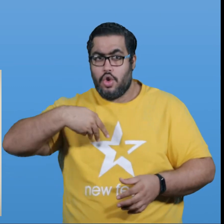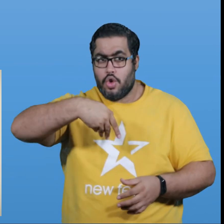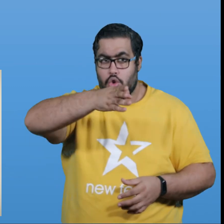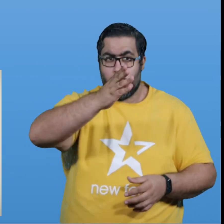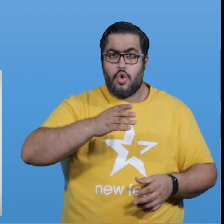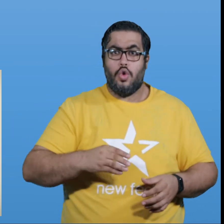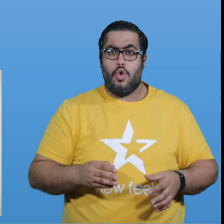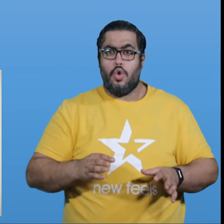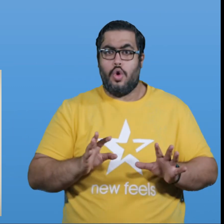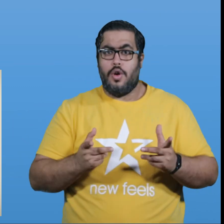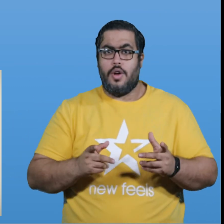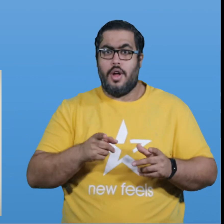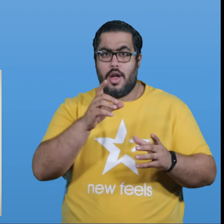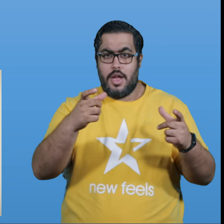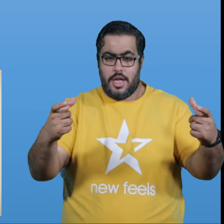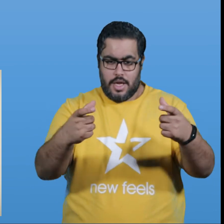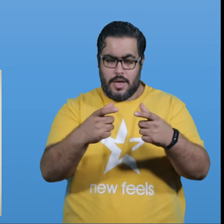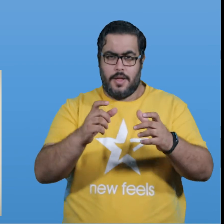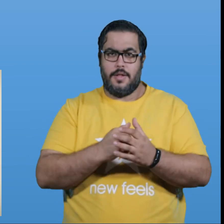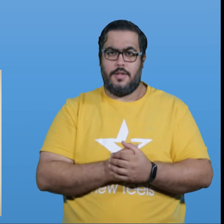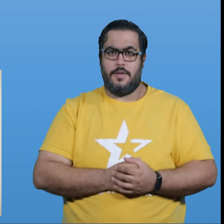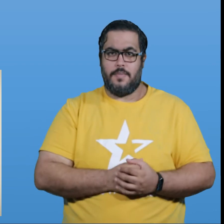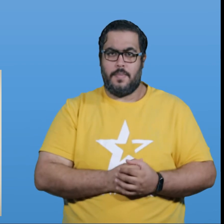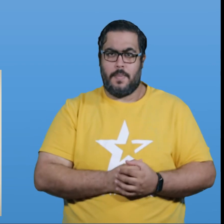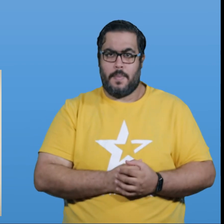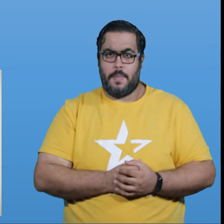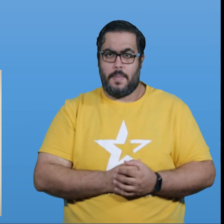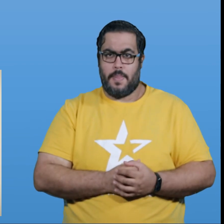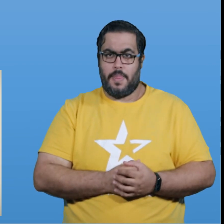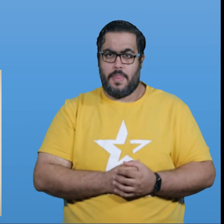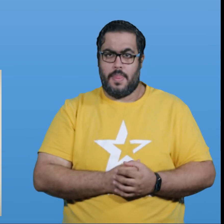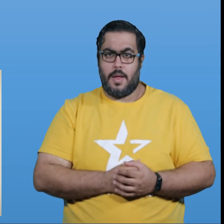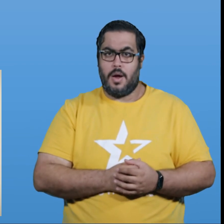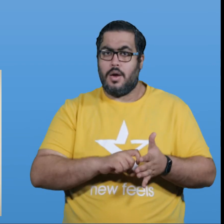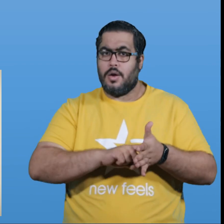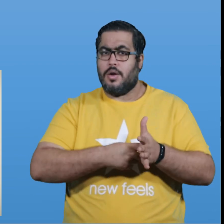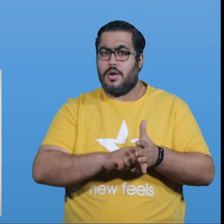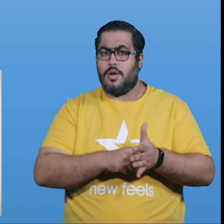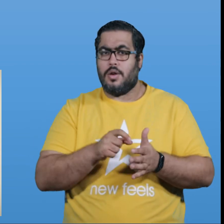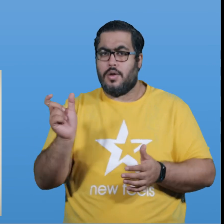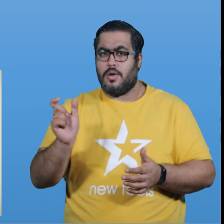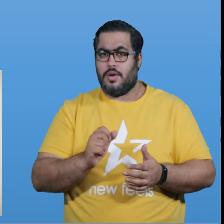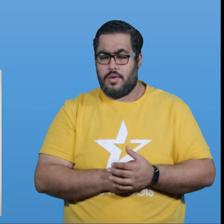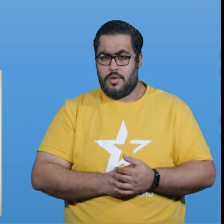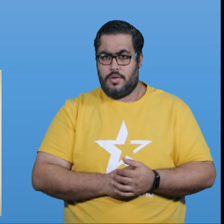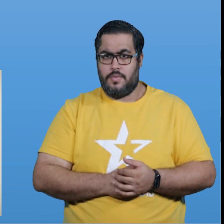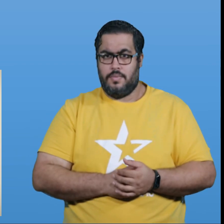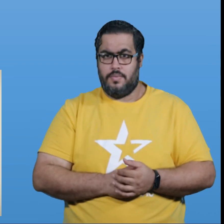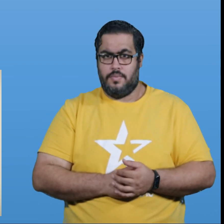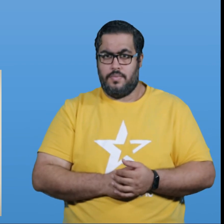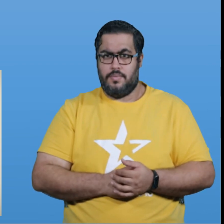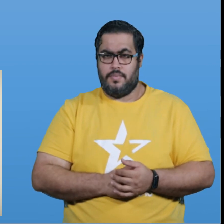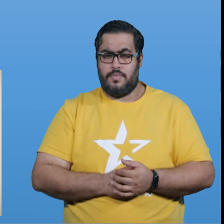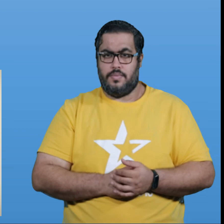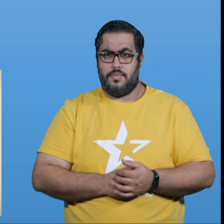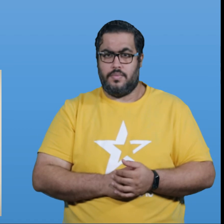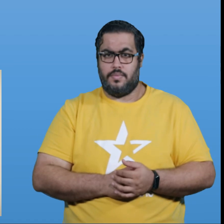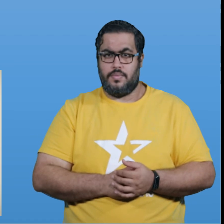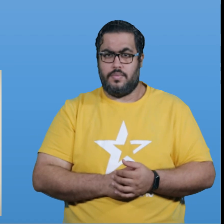So is the answer seminar, initiative, delegate, or aspiration? If these are